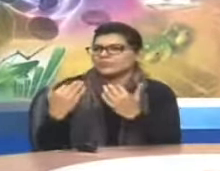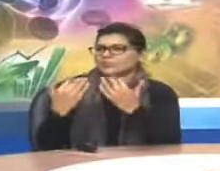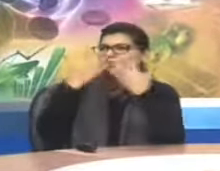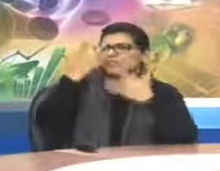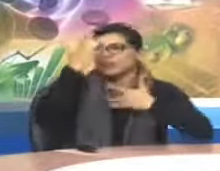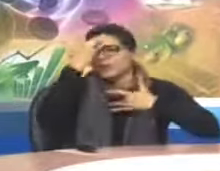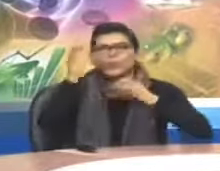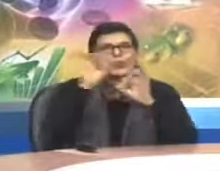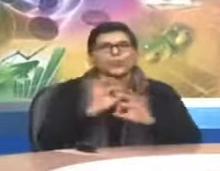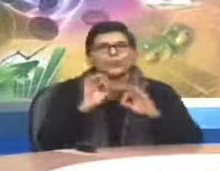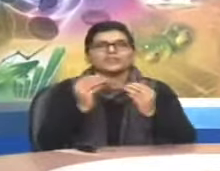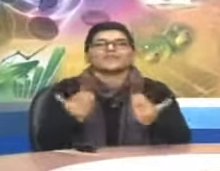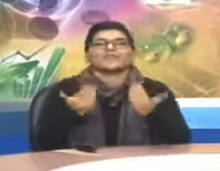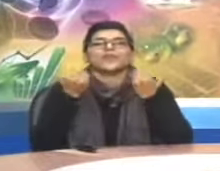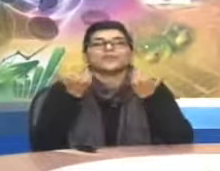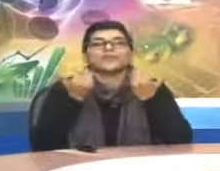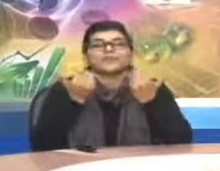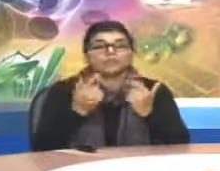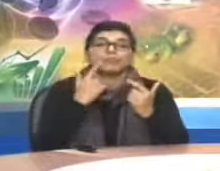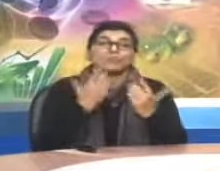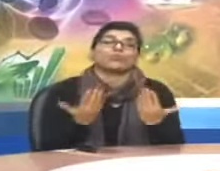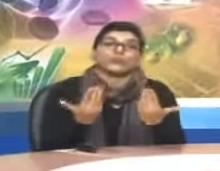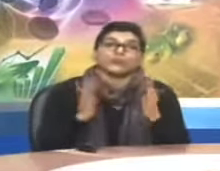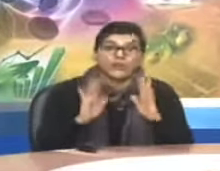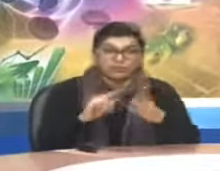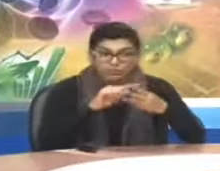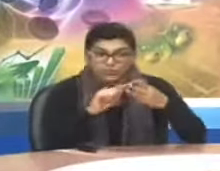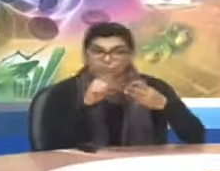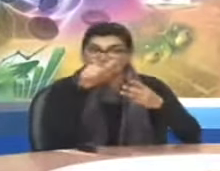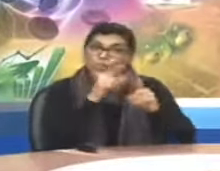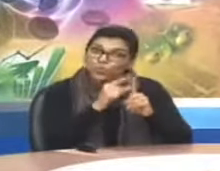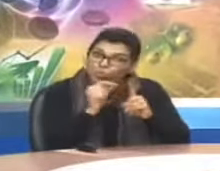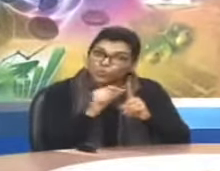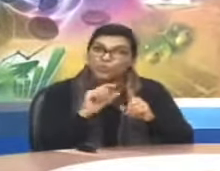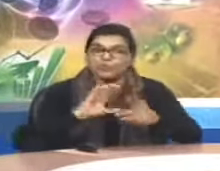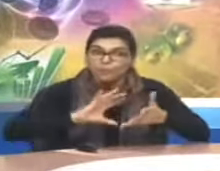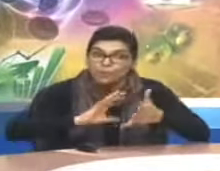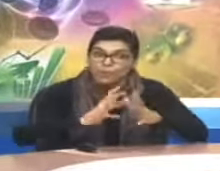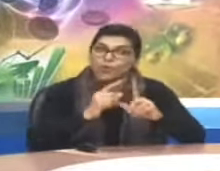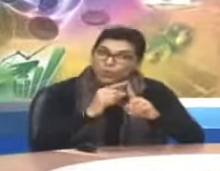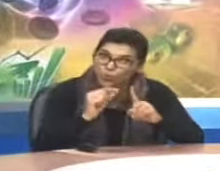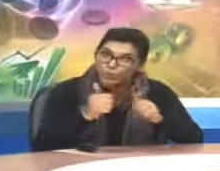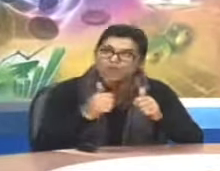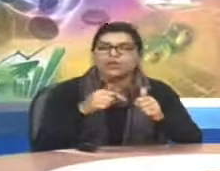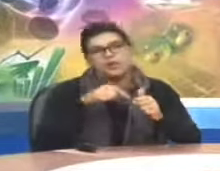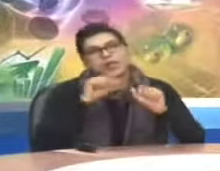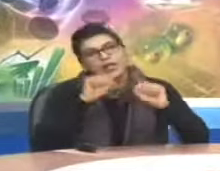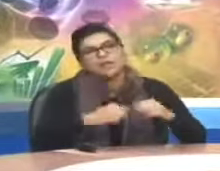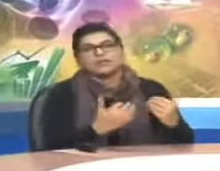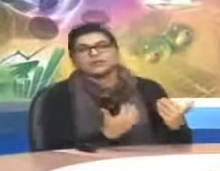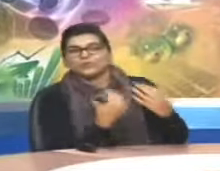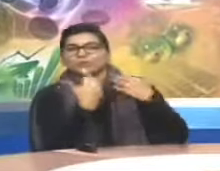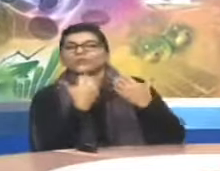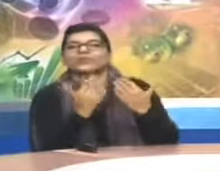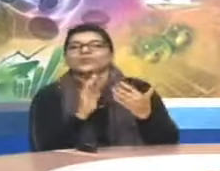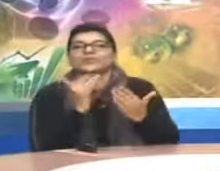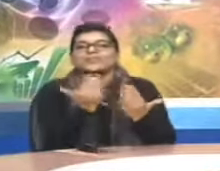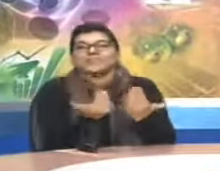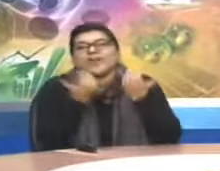3R. It will help us be healthy and save our money. So it is